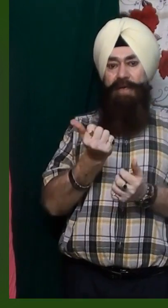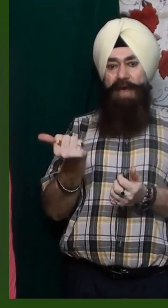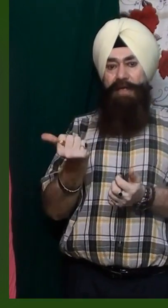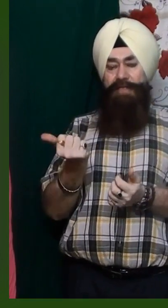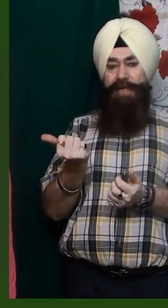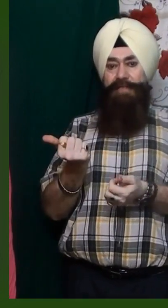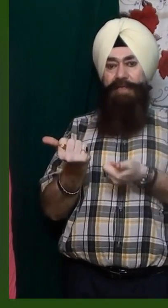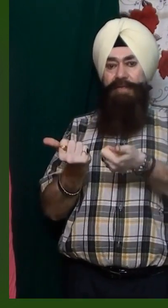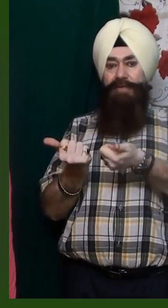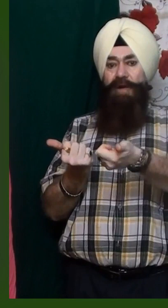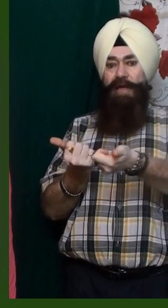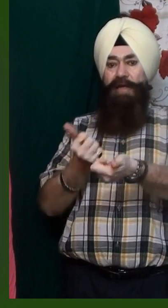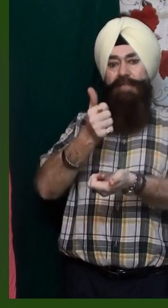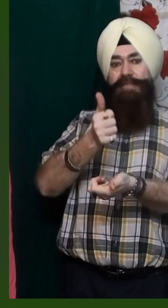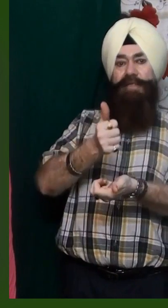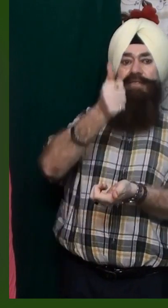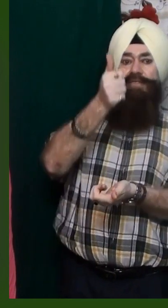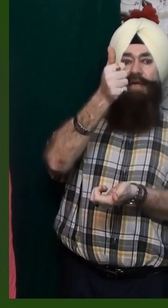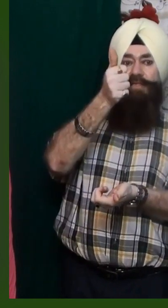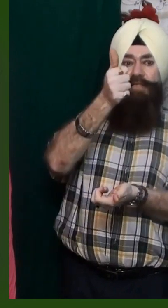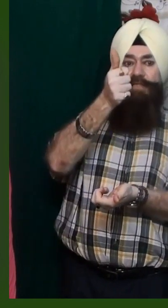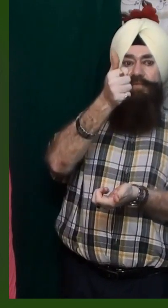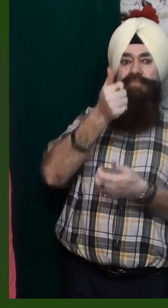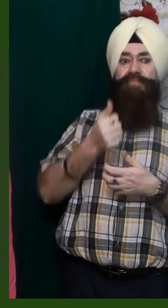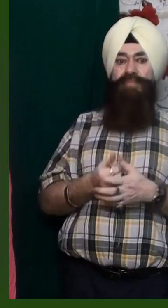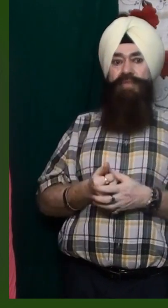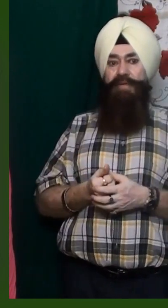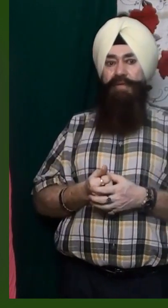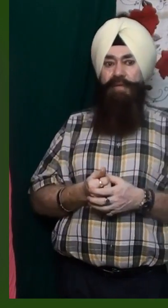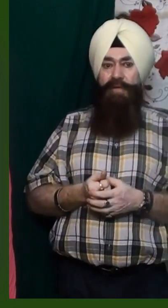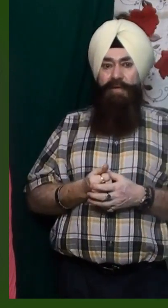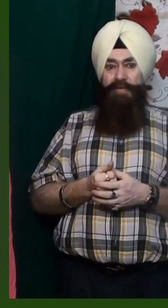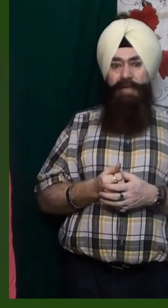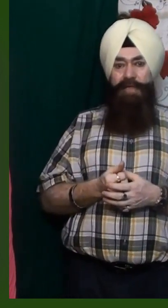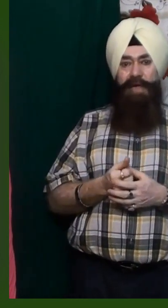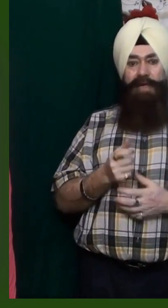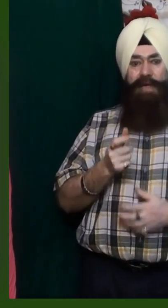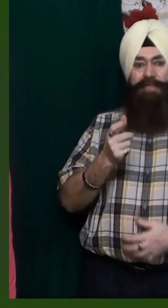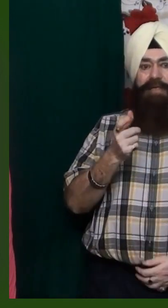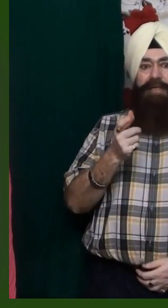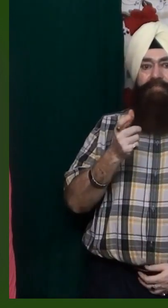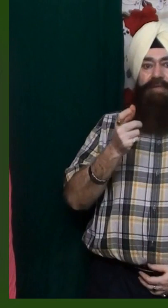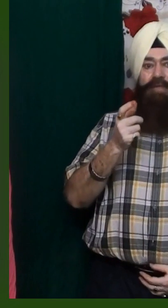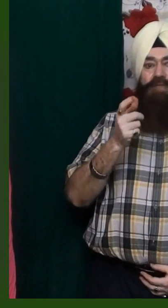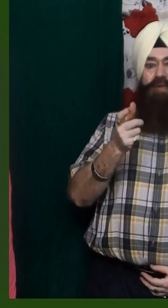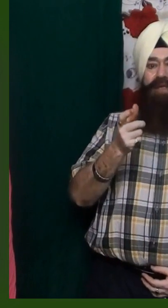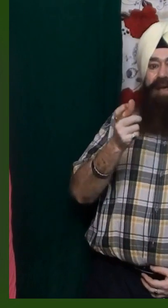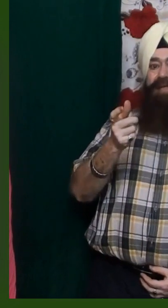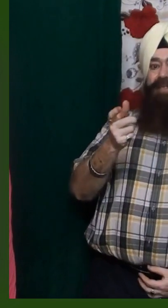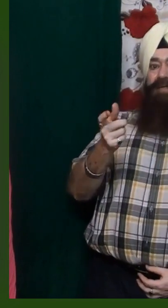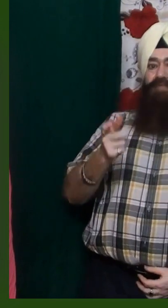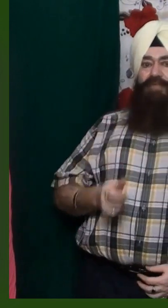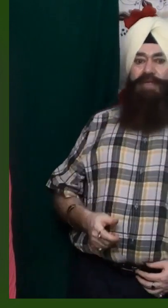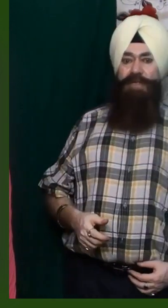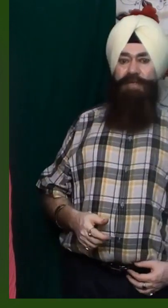yardsticks, x-axis, y-axis and the z-axis. So in the classical 3D